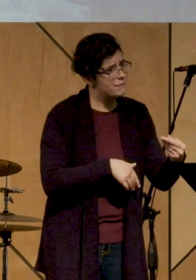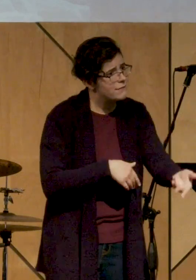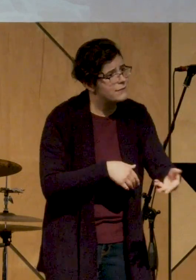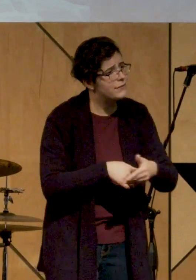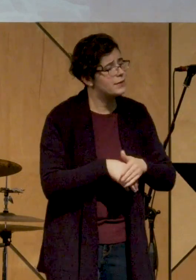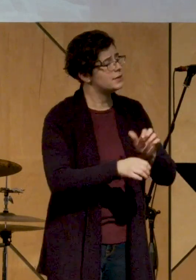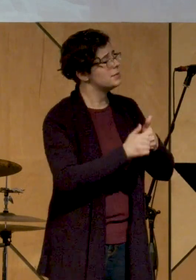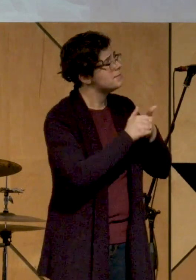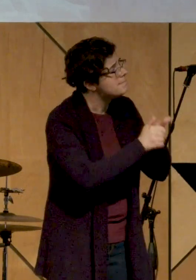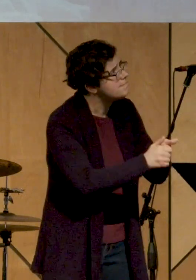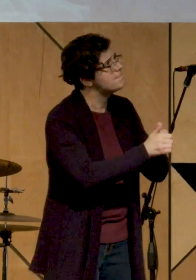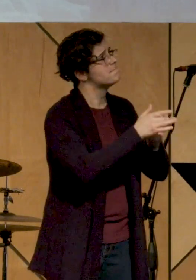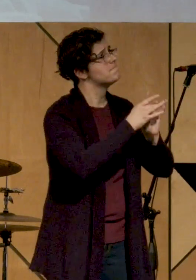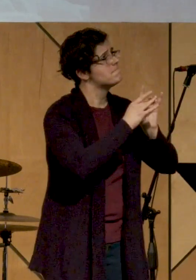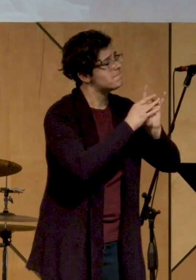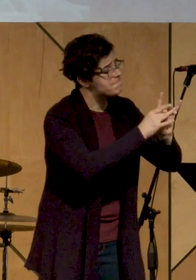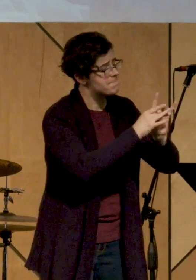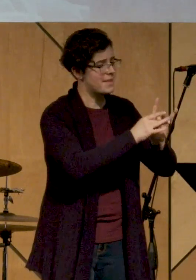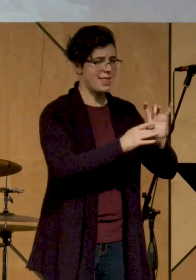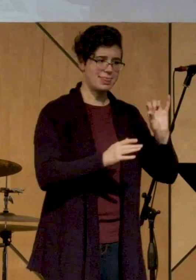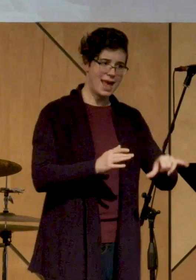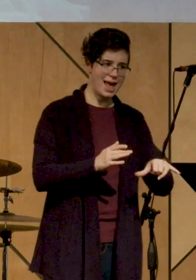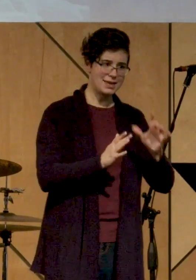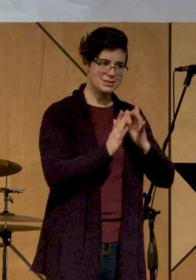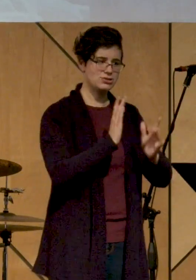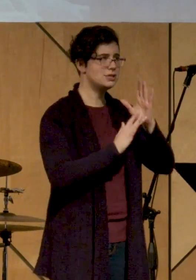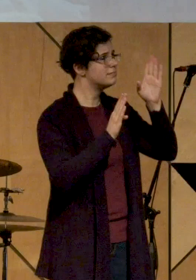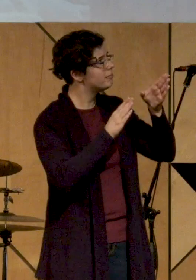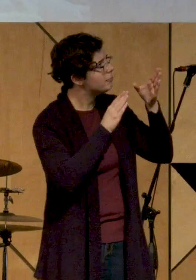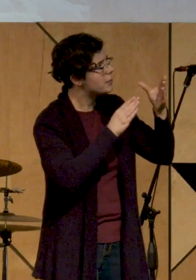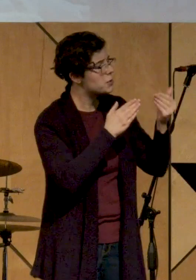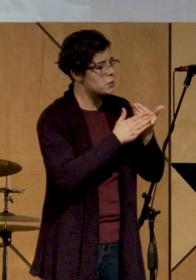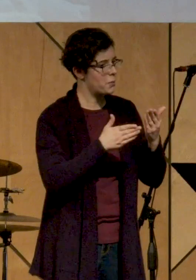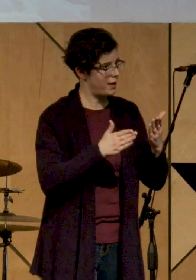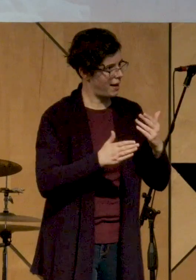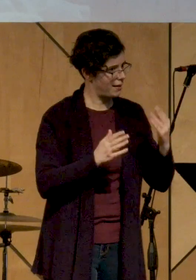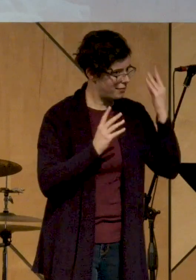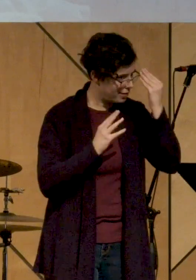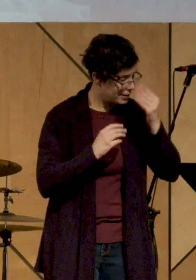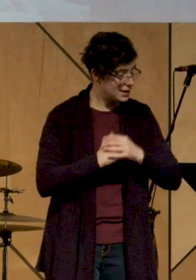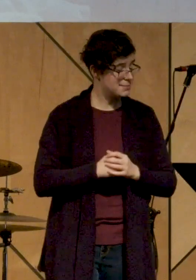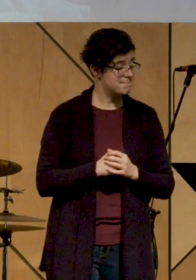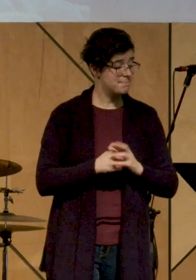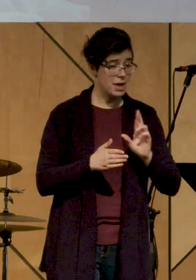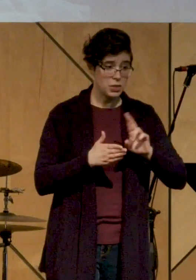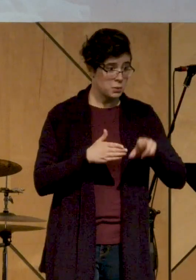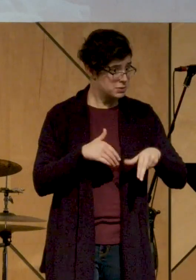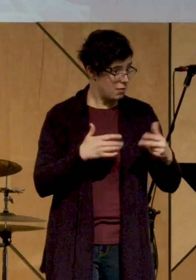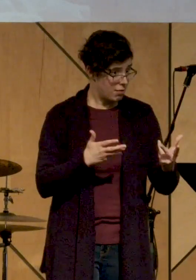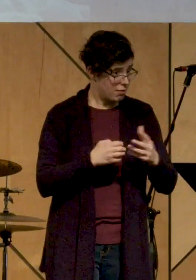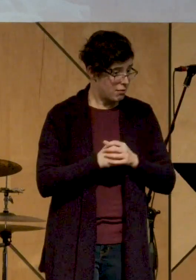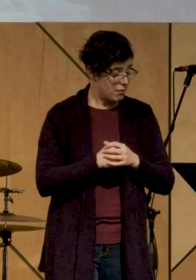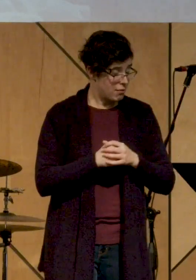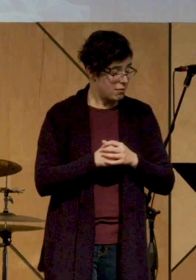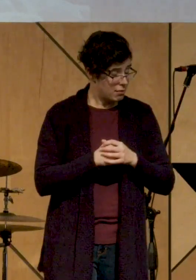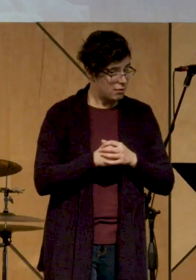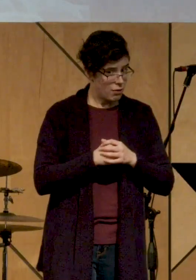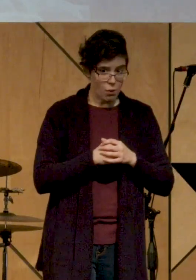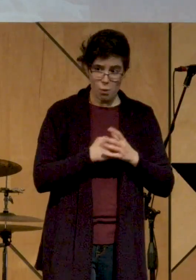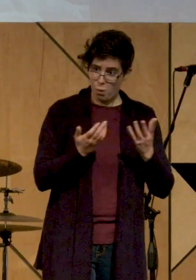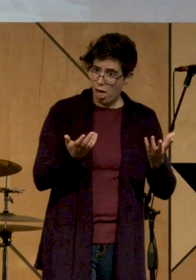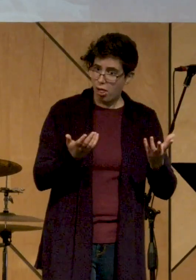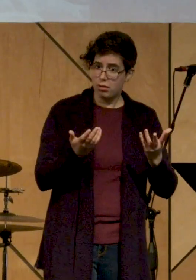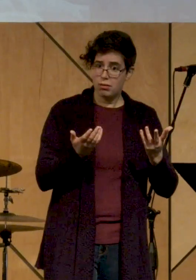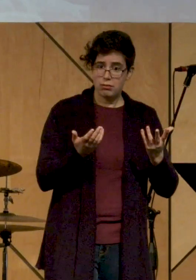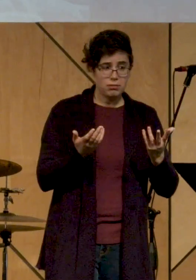a Jesus-centered new way of thinking. And the result of this new identity that's given us a new way